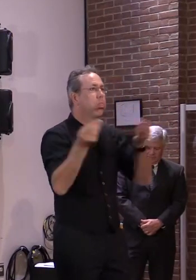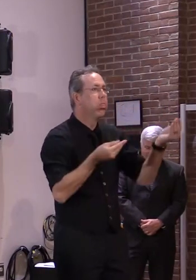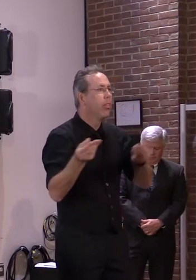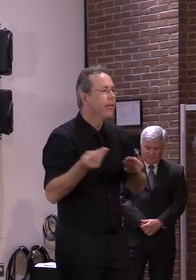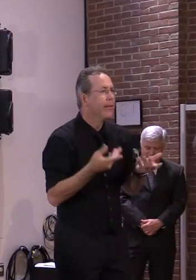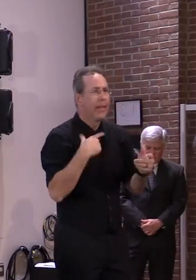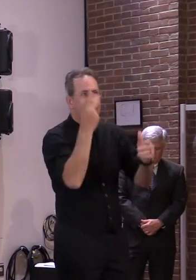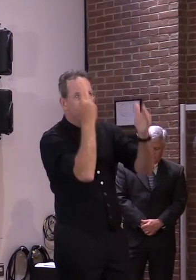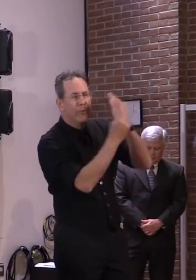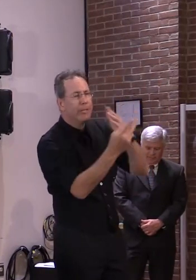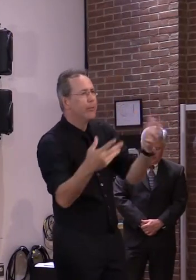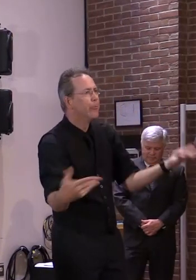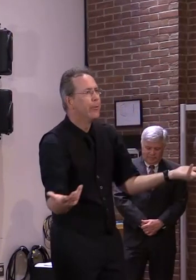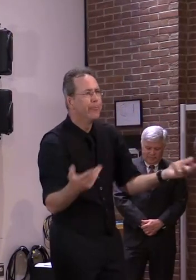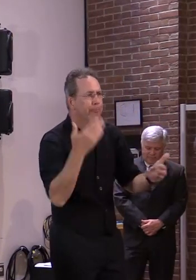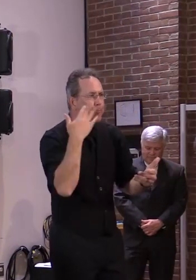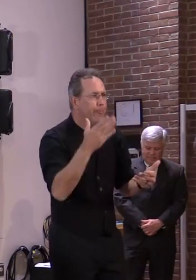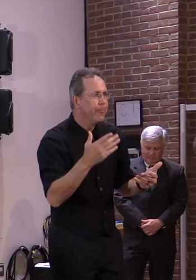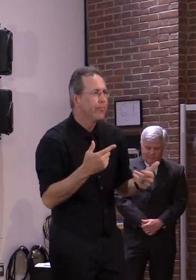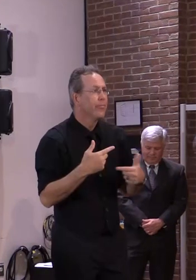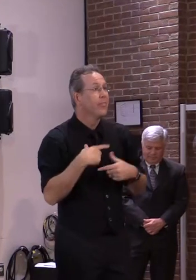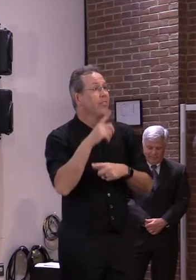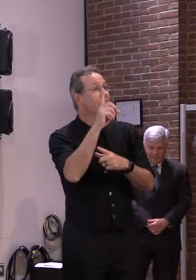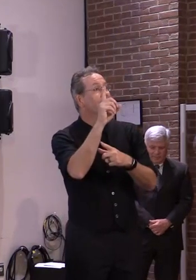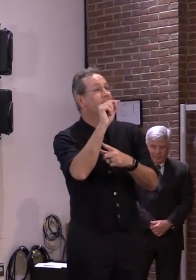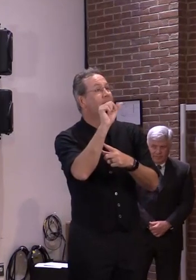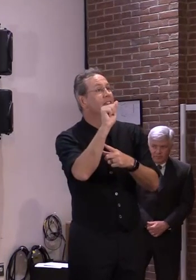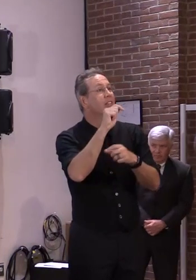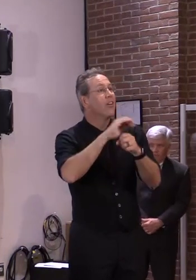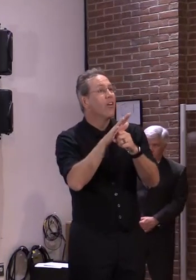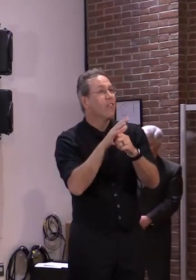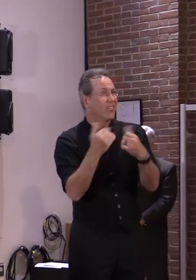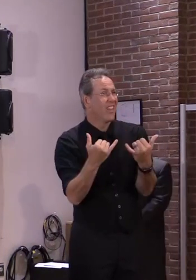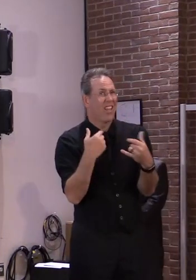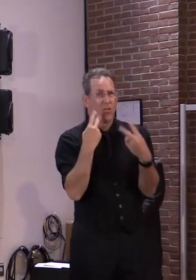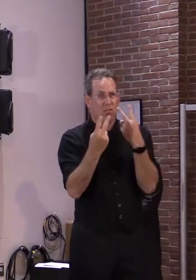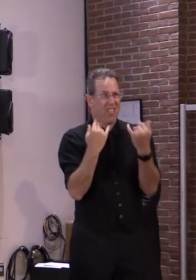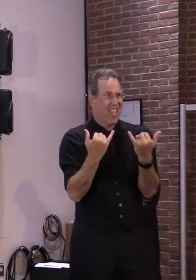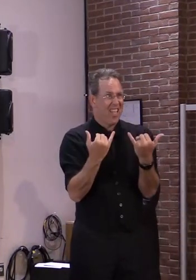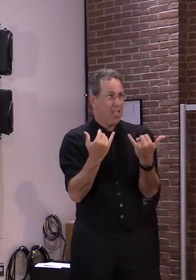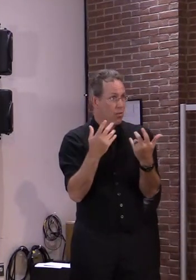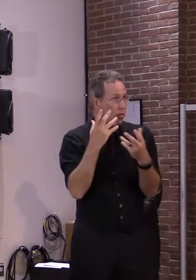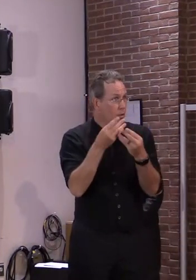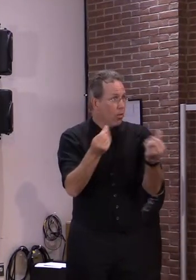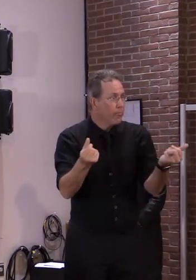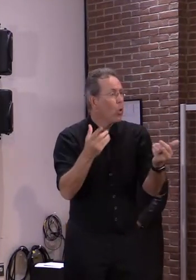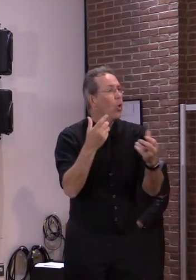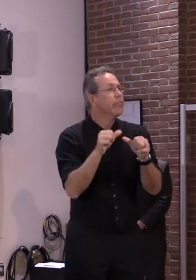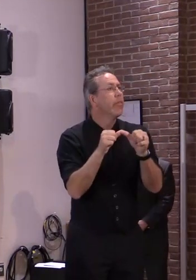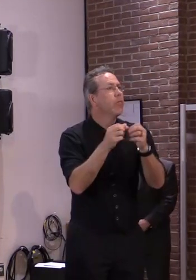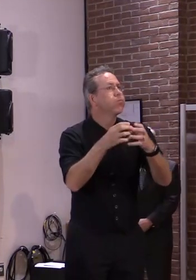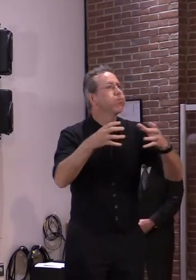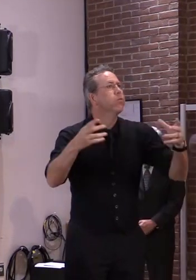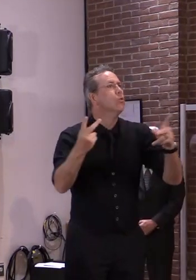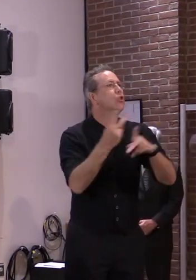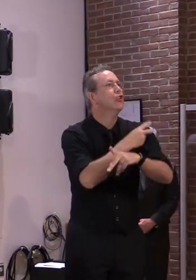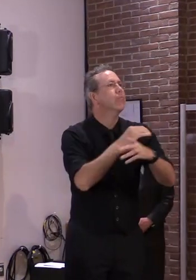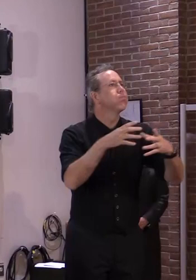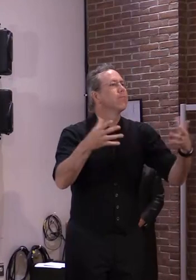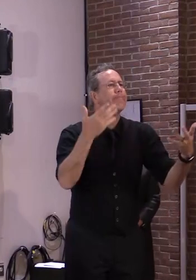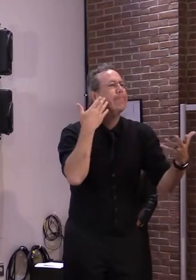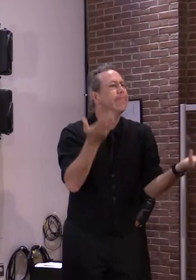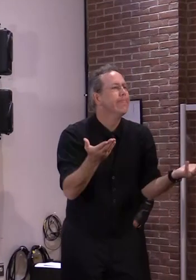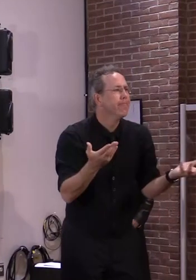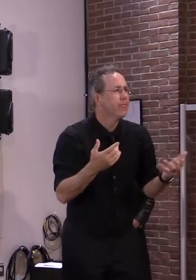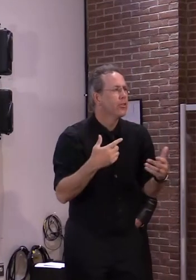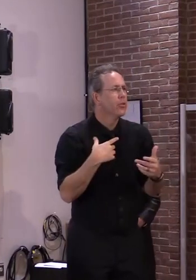fully plays out. We have much of the world that still has very low vaccination rates, and the Delta variant, you'll